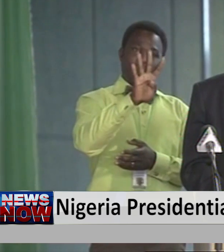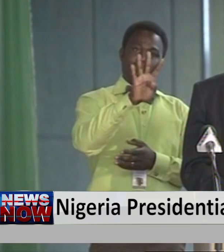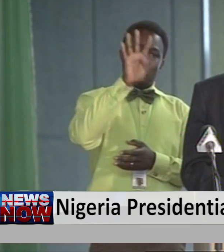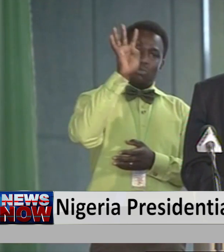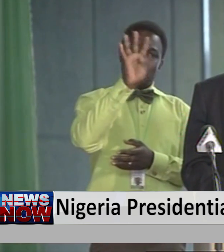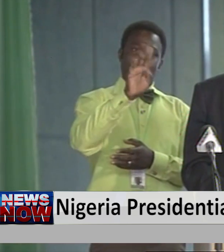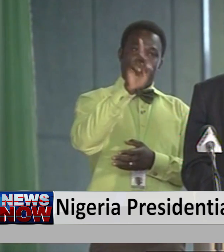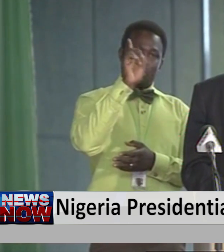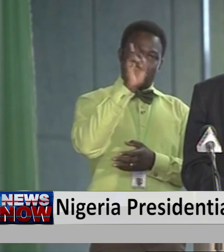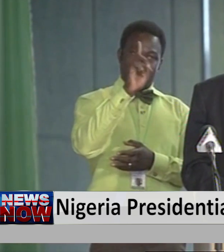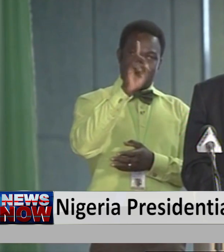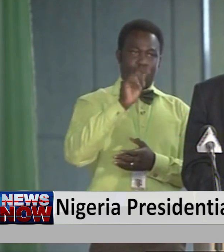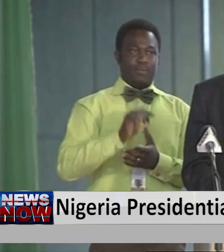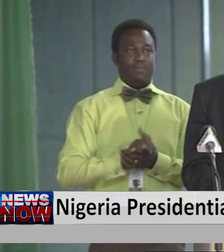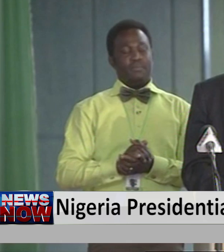26441.